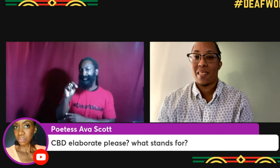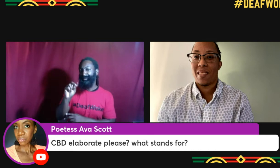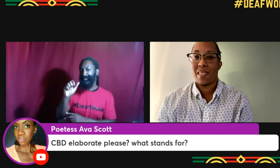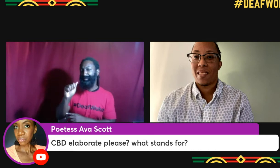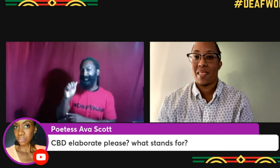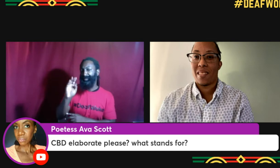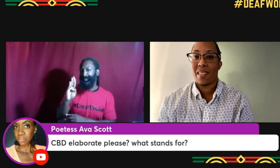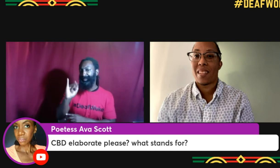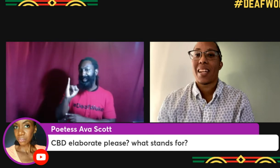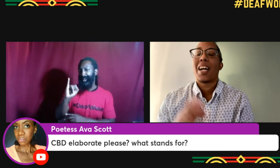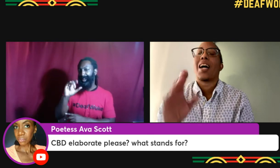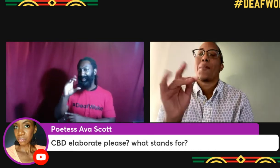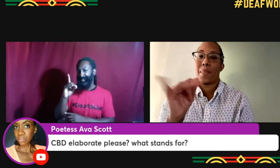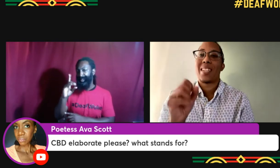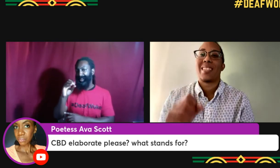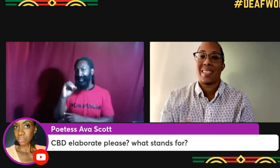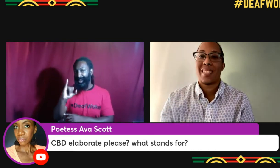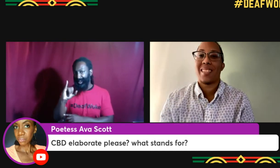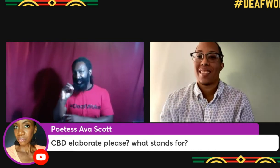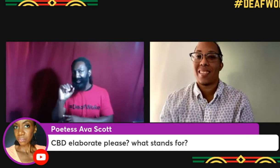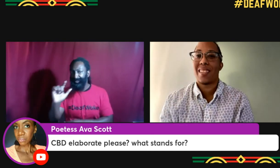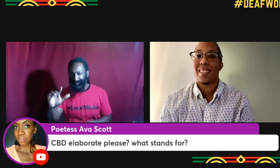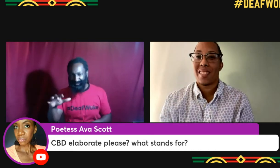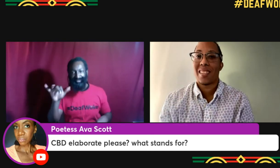So CBD is